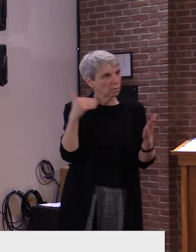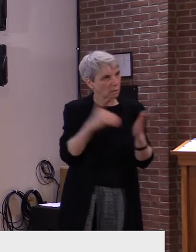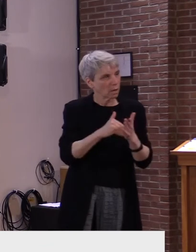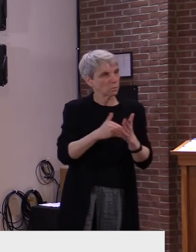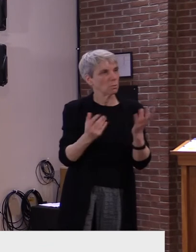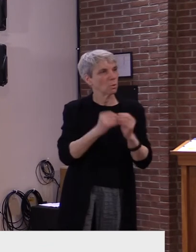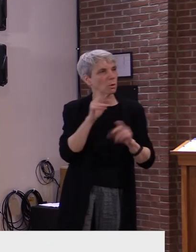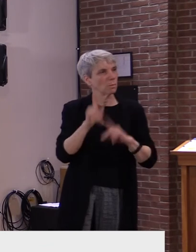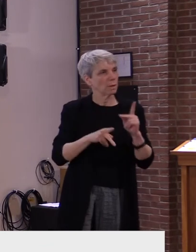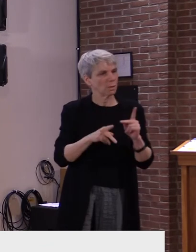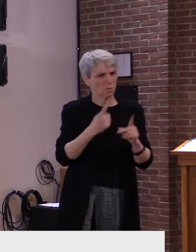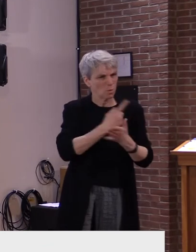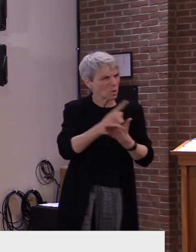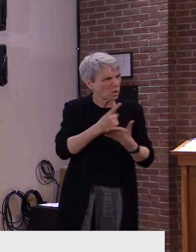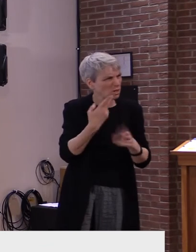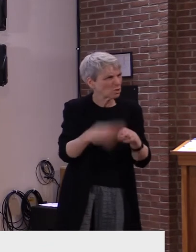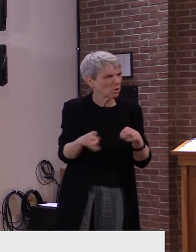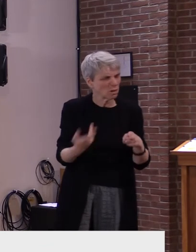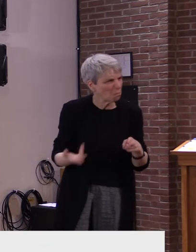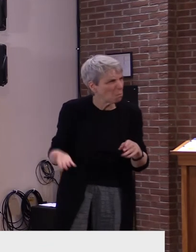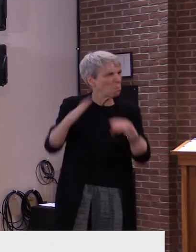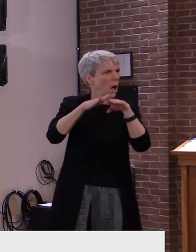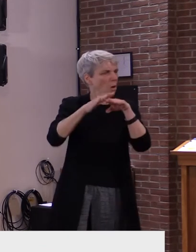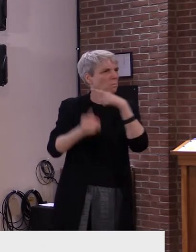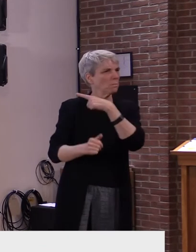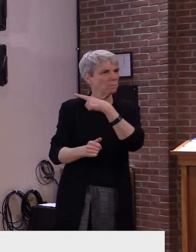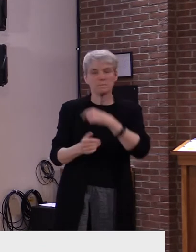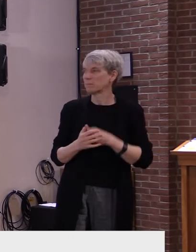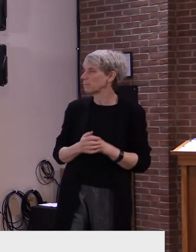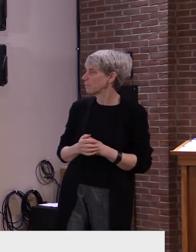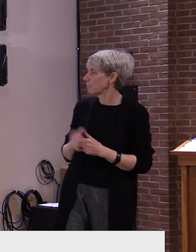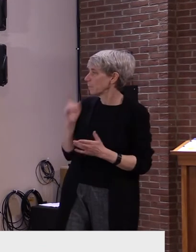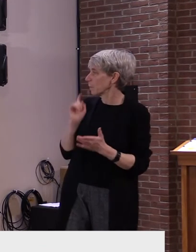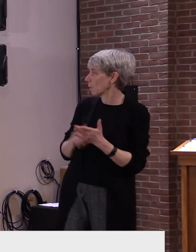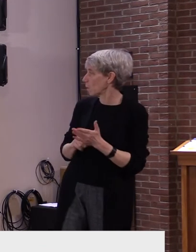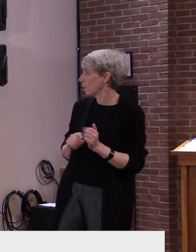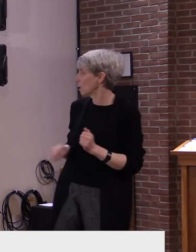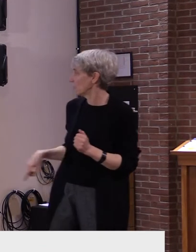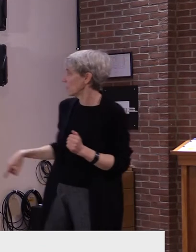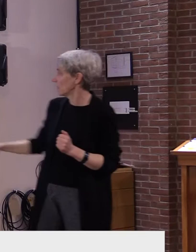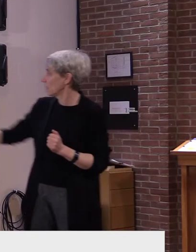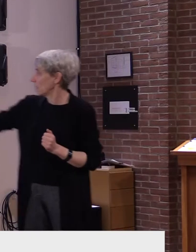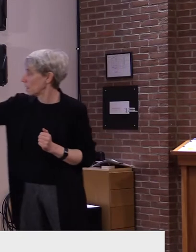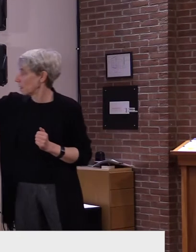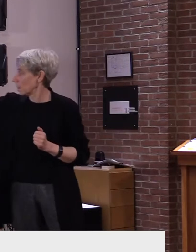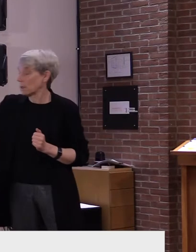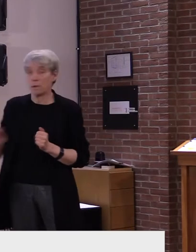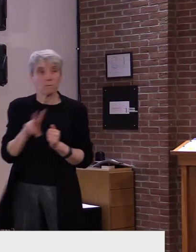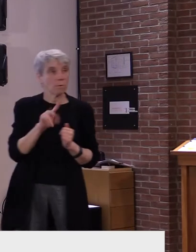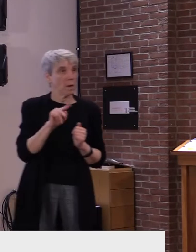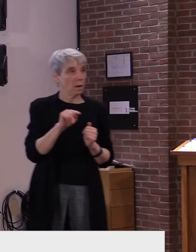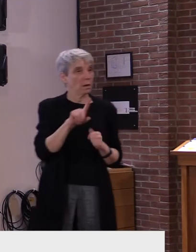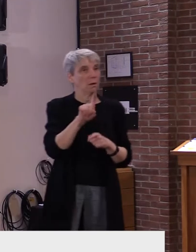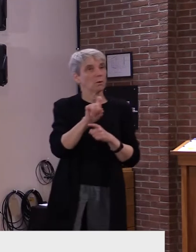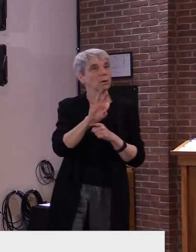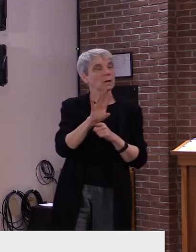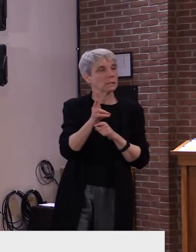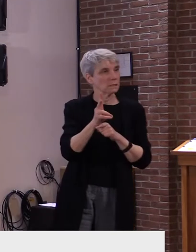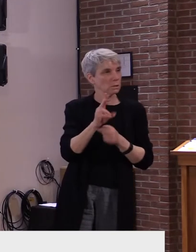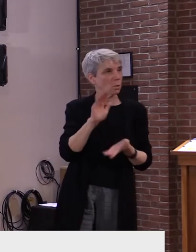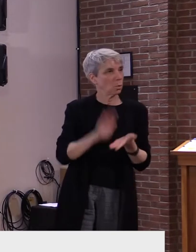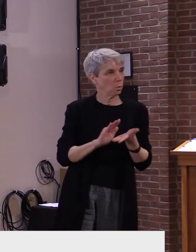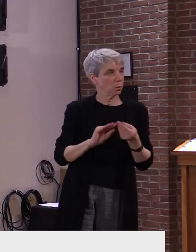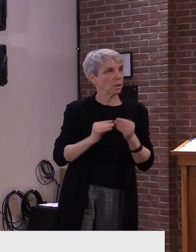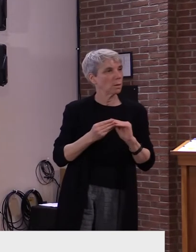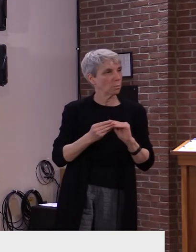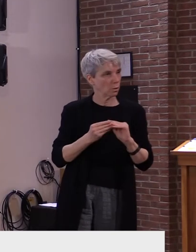we had last week and just to call out here you can see that vermont we had just under 200 cases this week certainly a very high number for us one of the